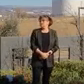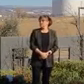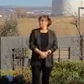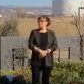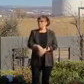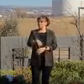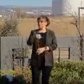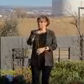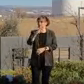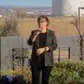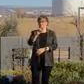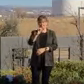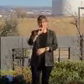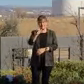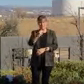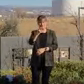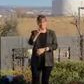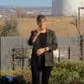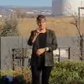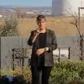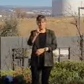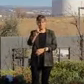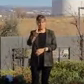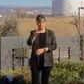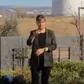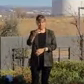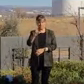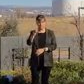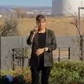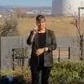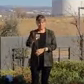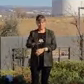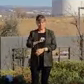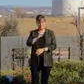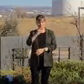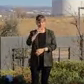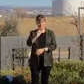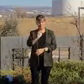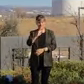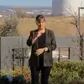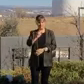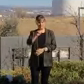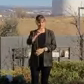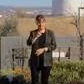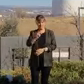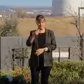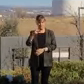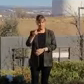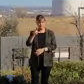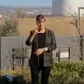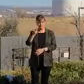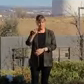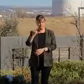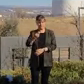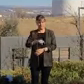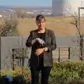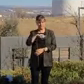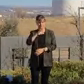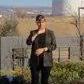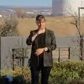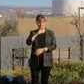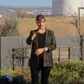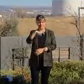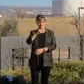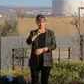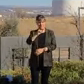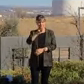Private First Class Saison Woodhouse, Specialist Austin Hurd, Captain Patrick